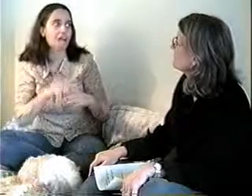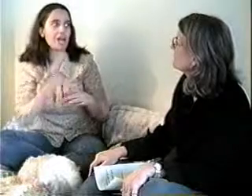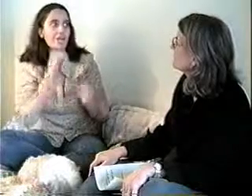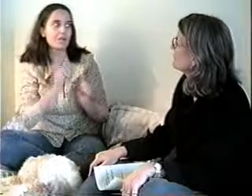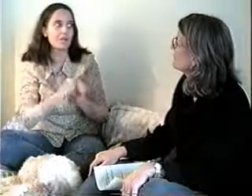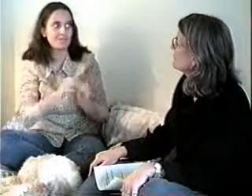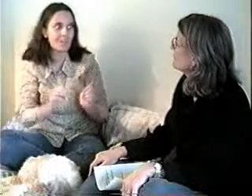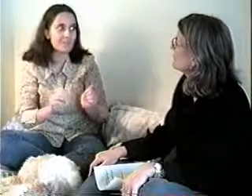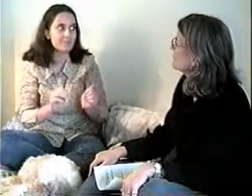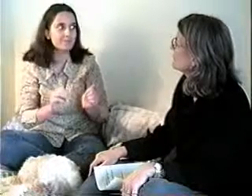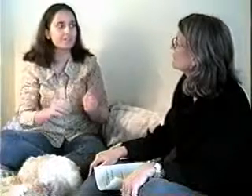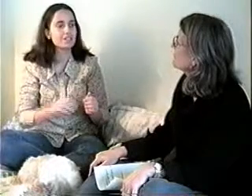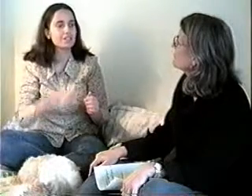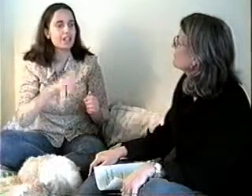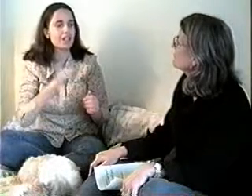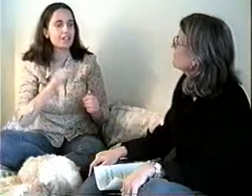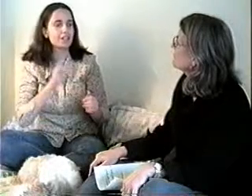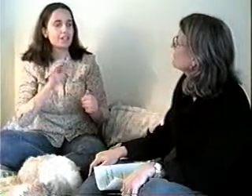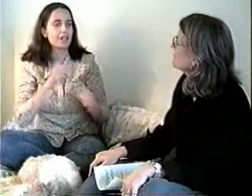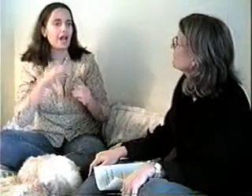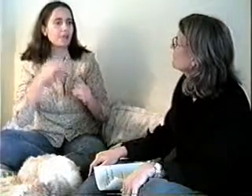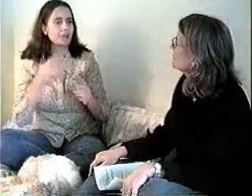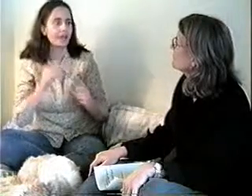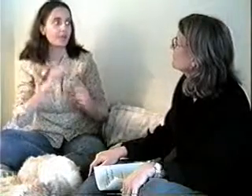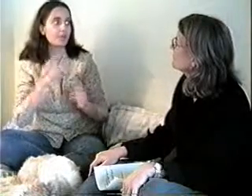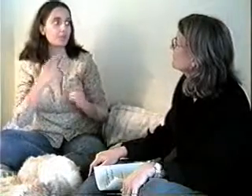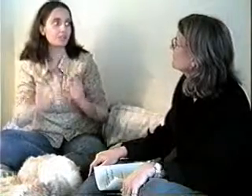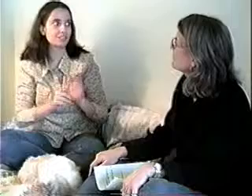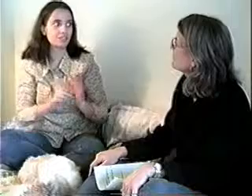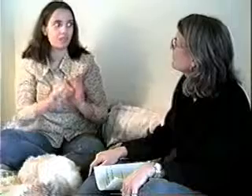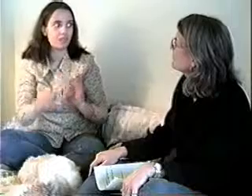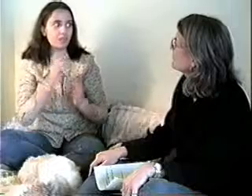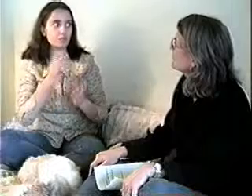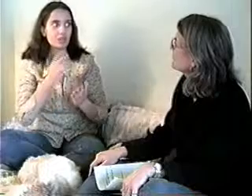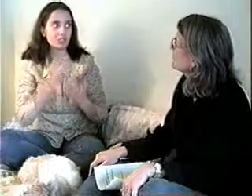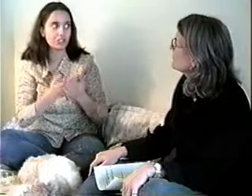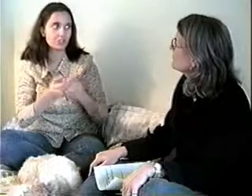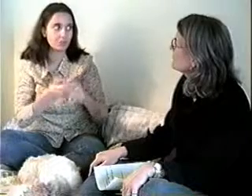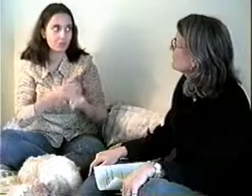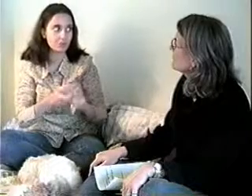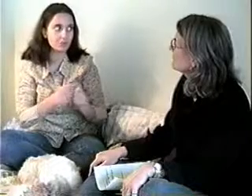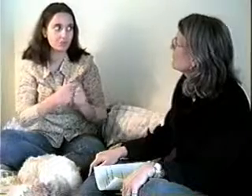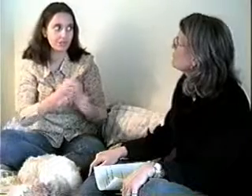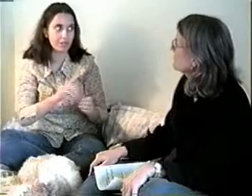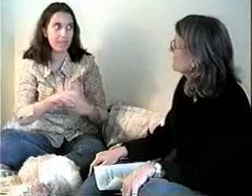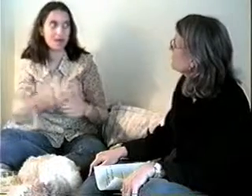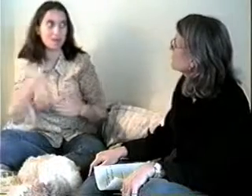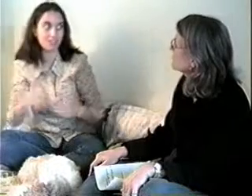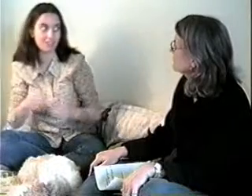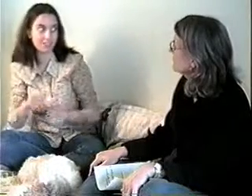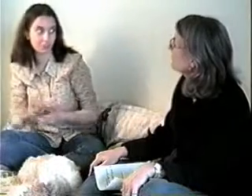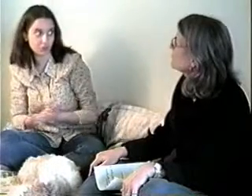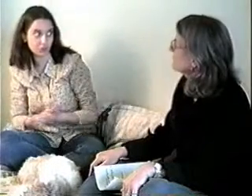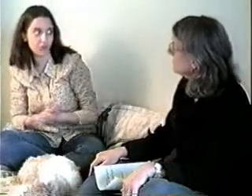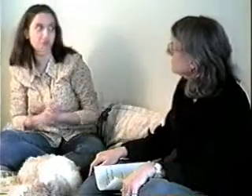good time being with them, and I'd be like, I'm going to develop really good depression with them outside of school.